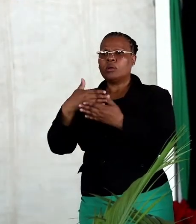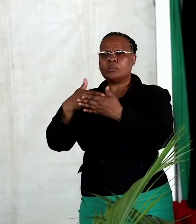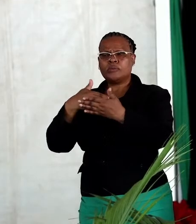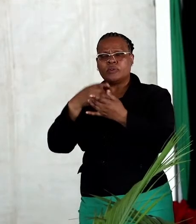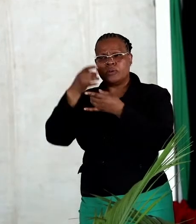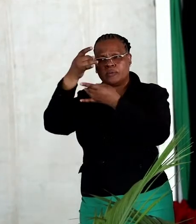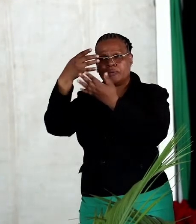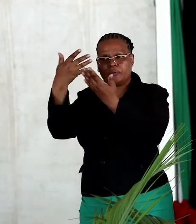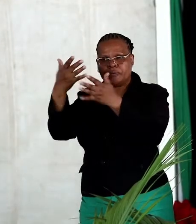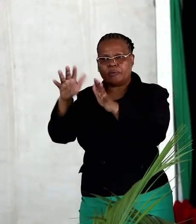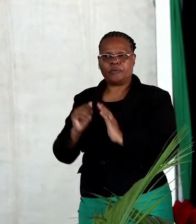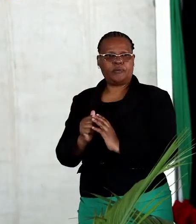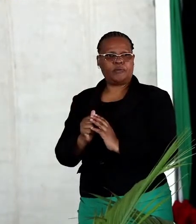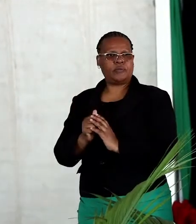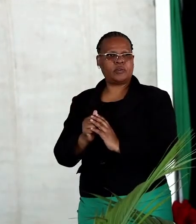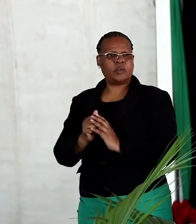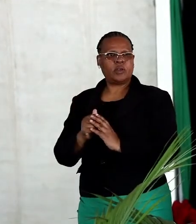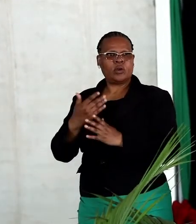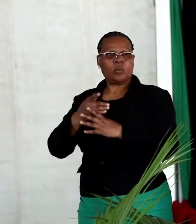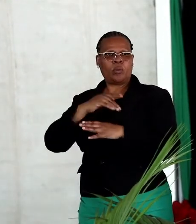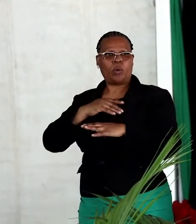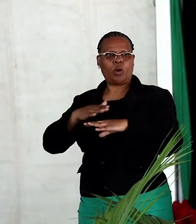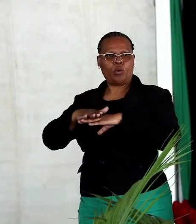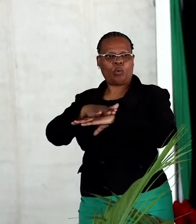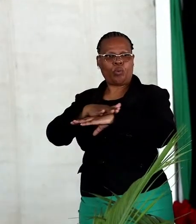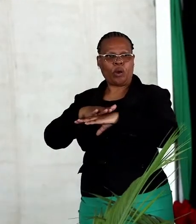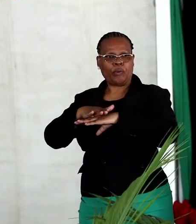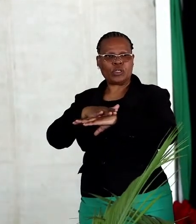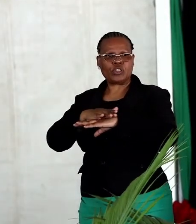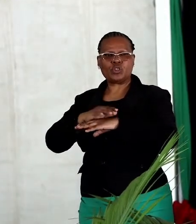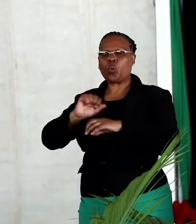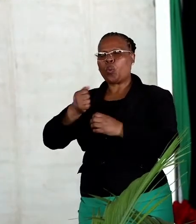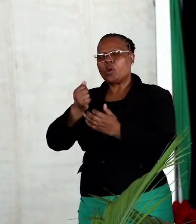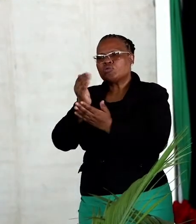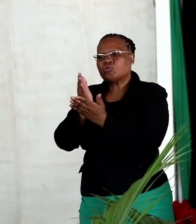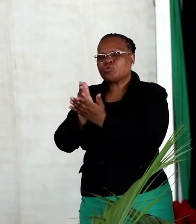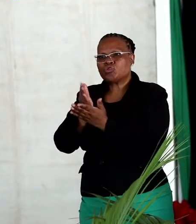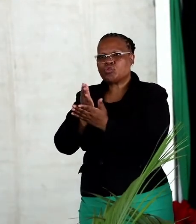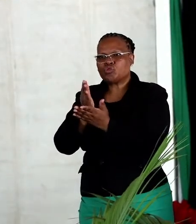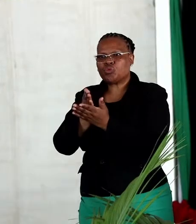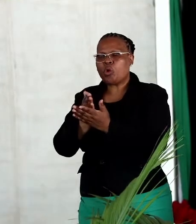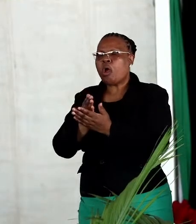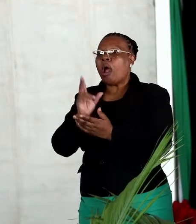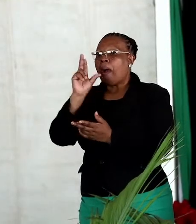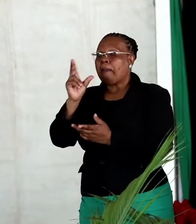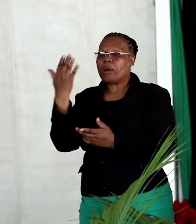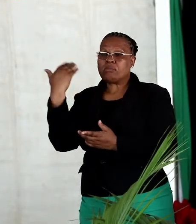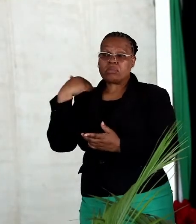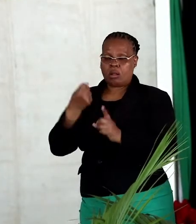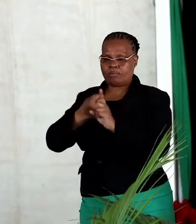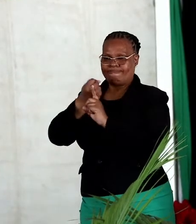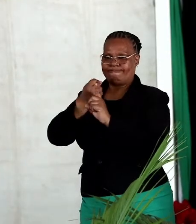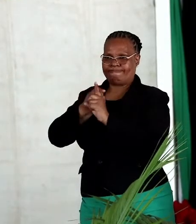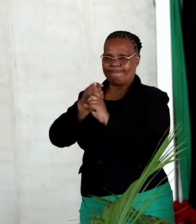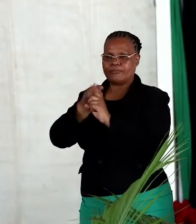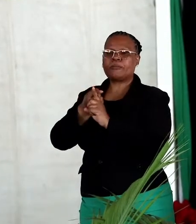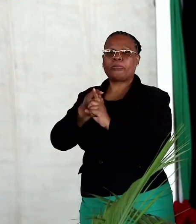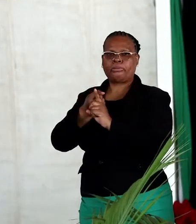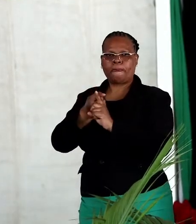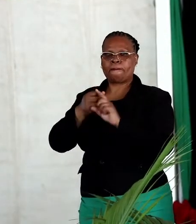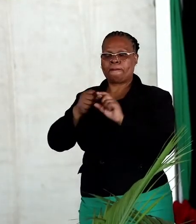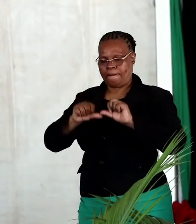it is to ensure that the legacy of those martyrs continues to live on.